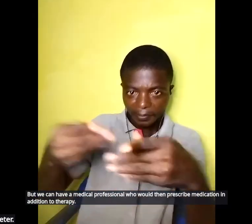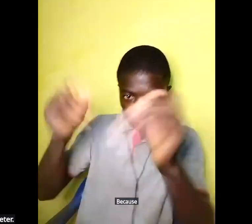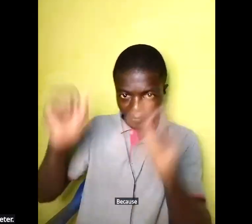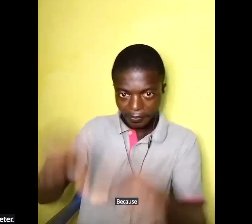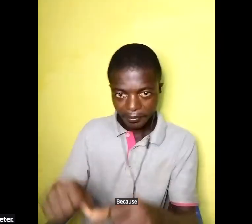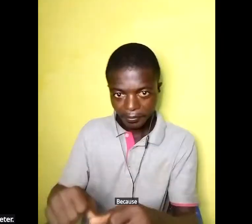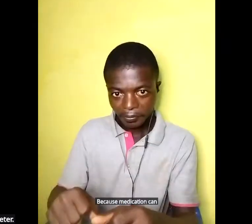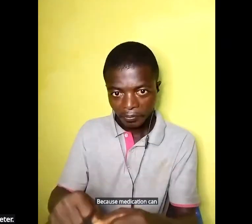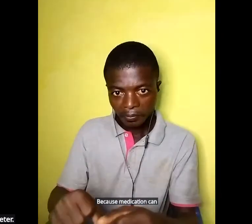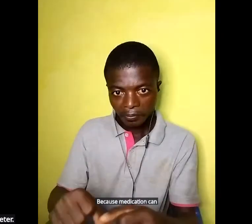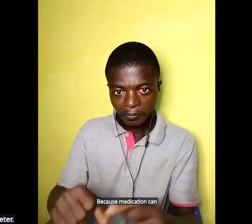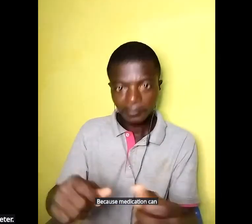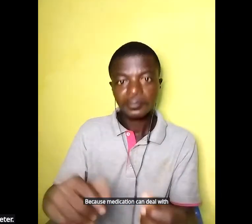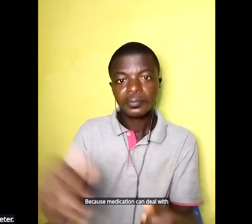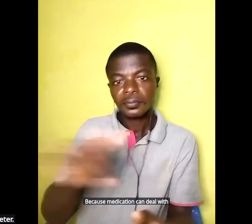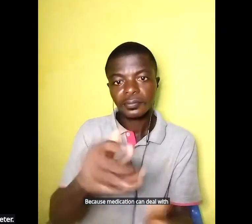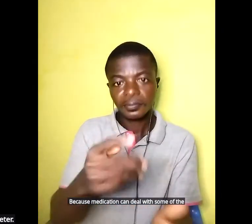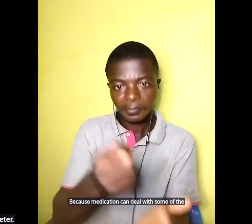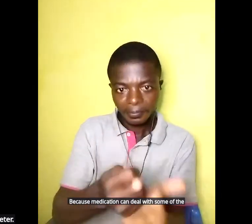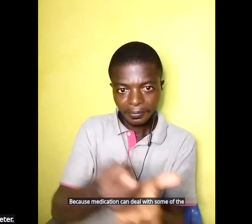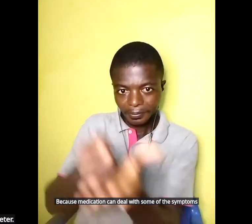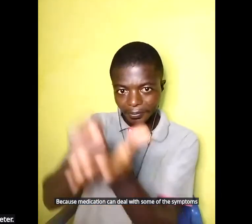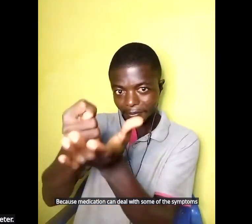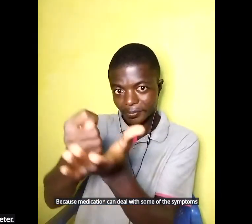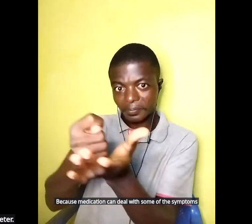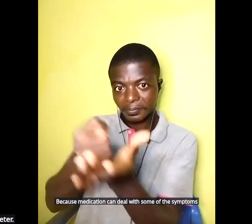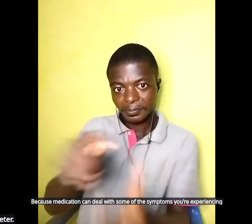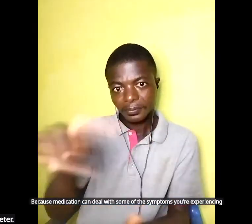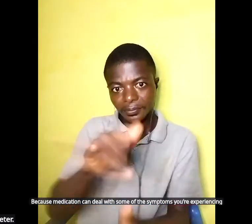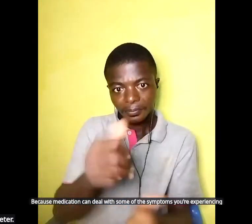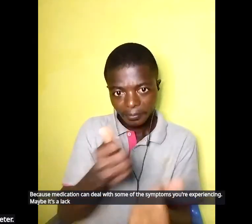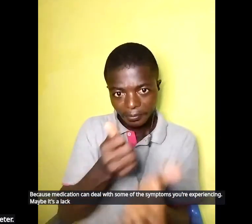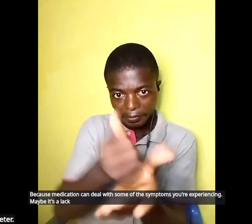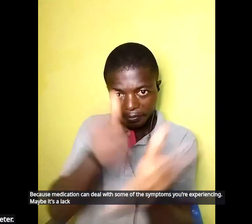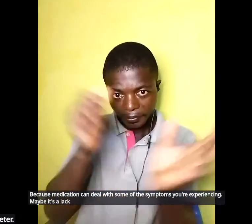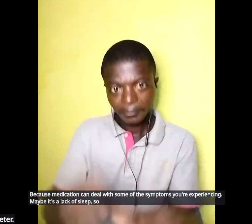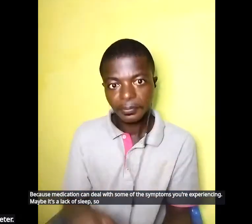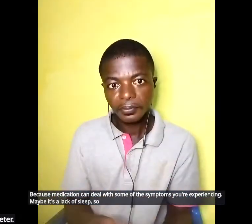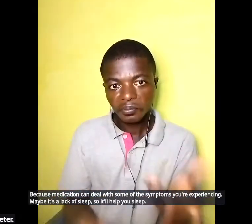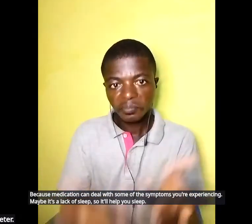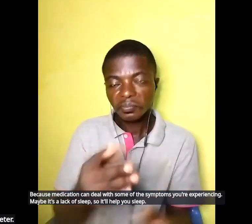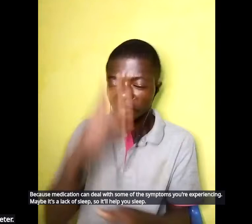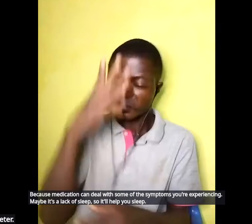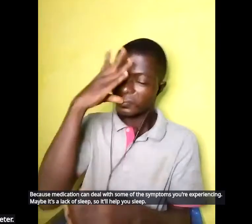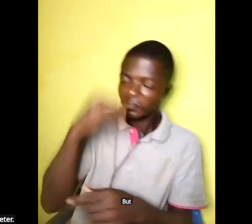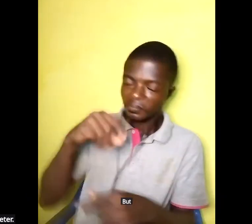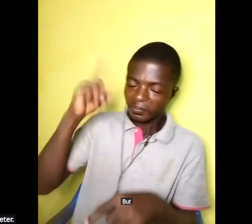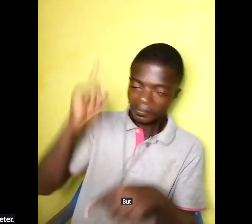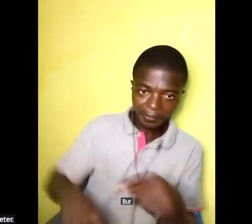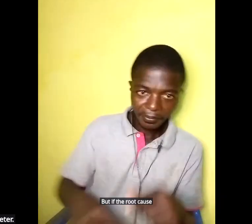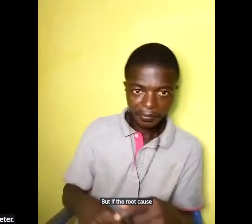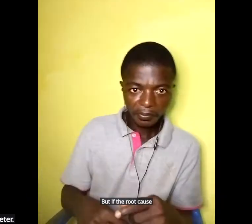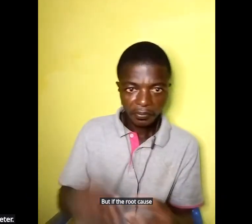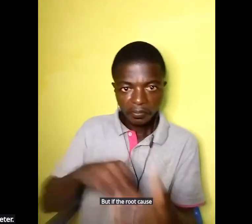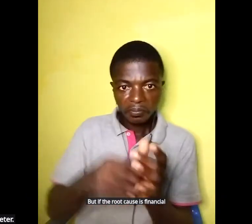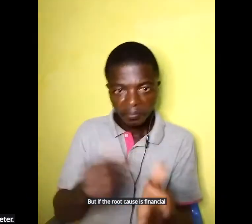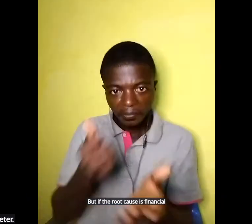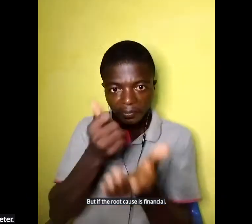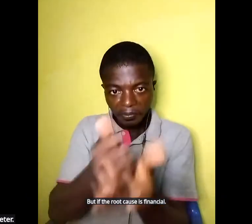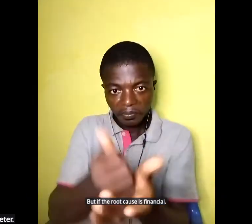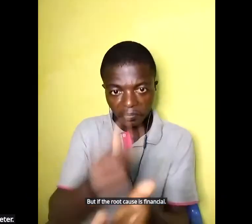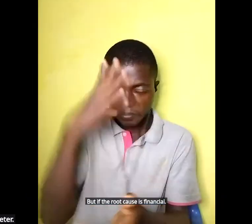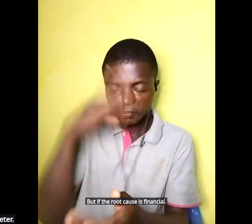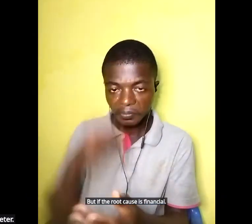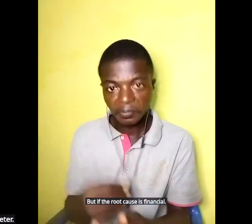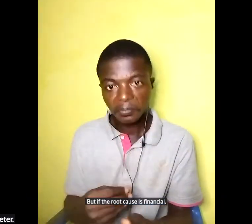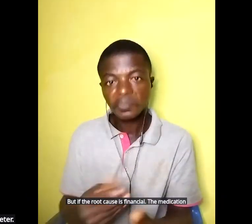medication can deal with some of the symptoms you're experiencing. Maybe it's a lack of sleep, so it will help you sleep. But if the root cause is financial, the medication